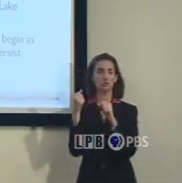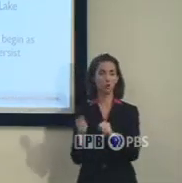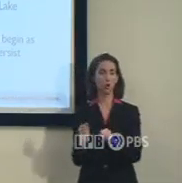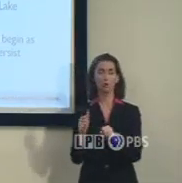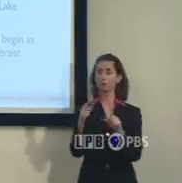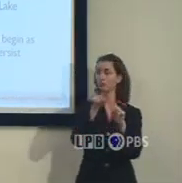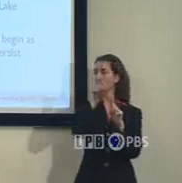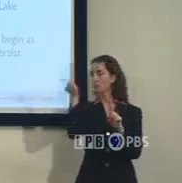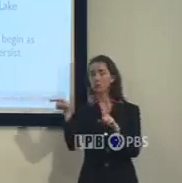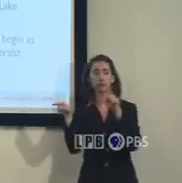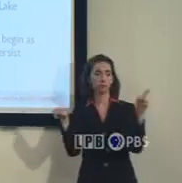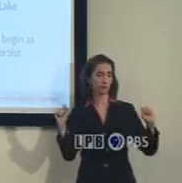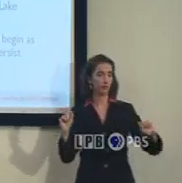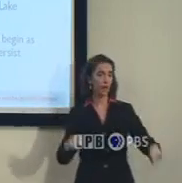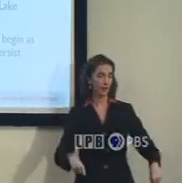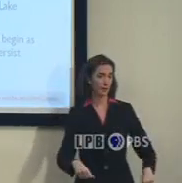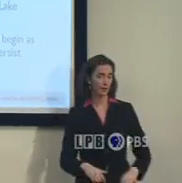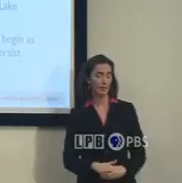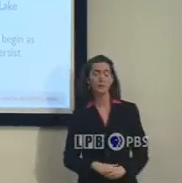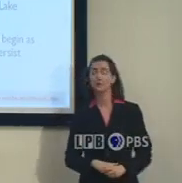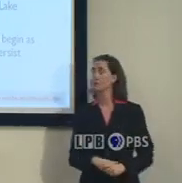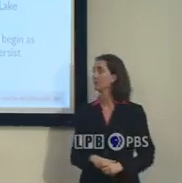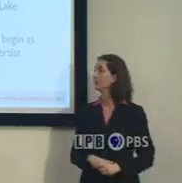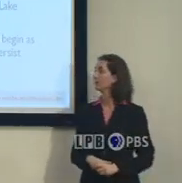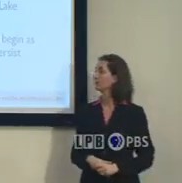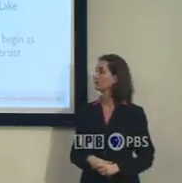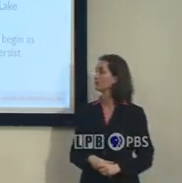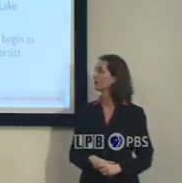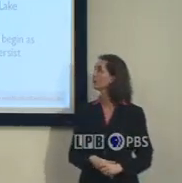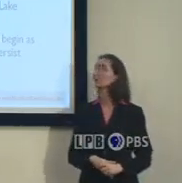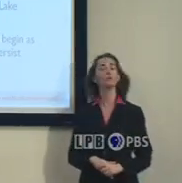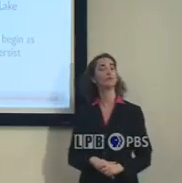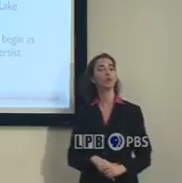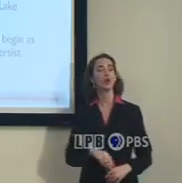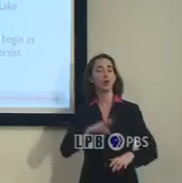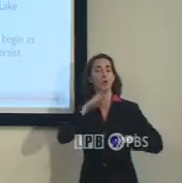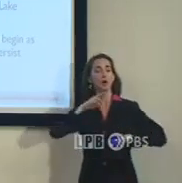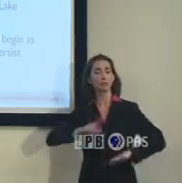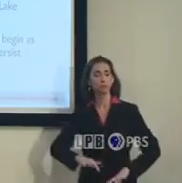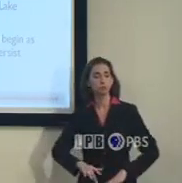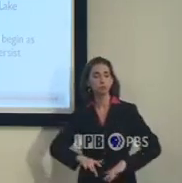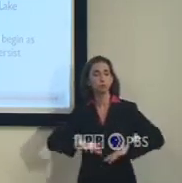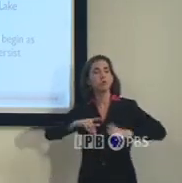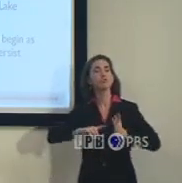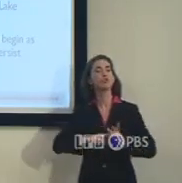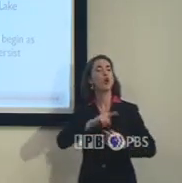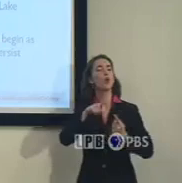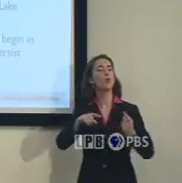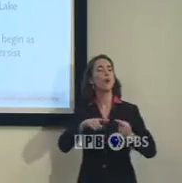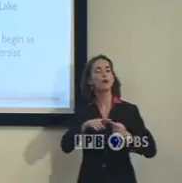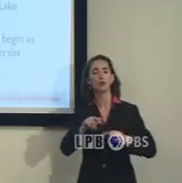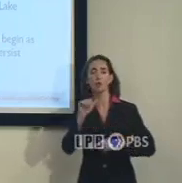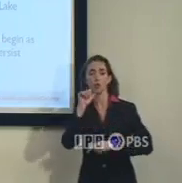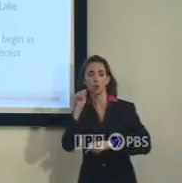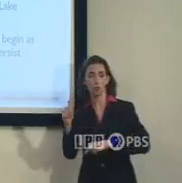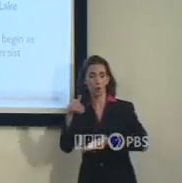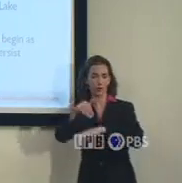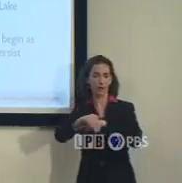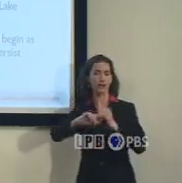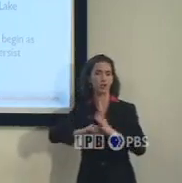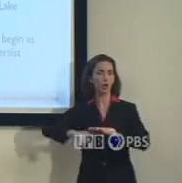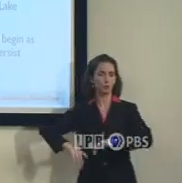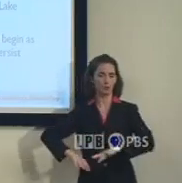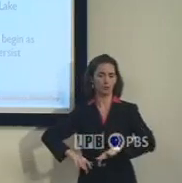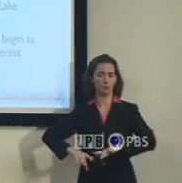Delta. The timing of this surge will start coming in tomorrow night with a peak sometime on